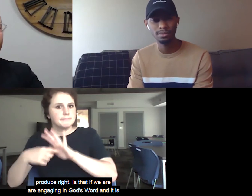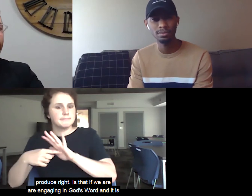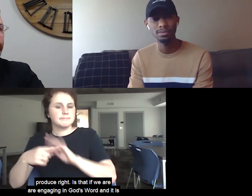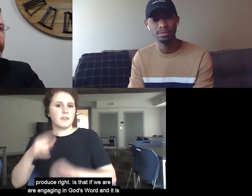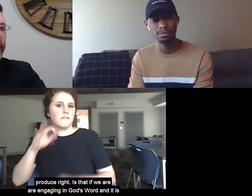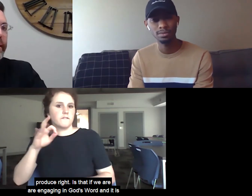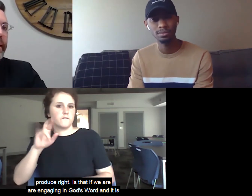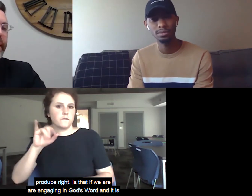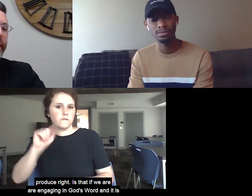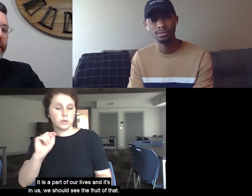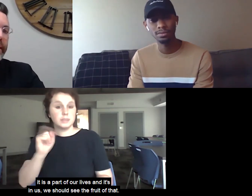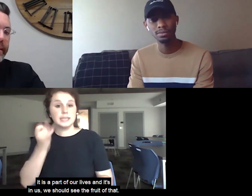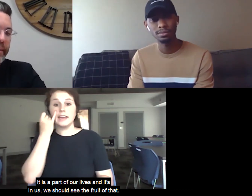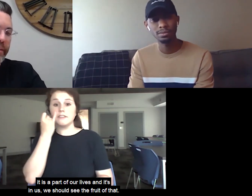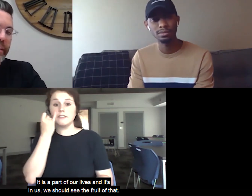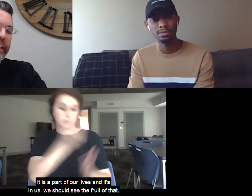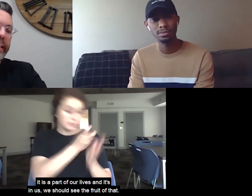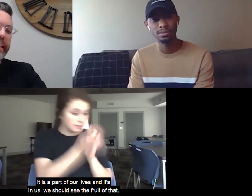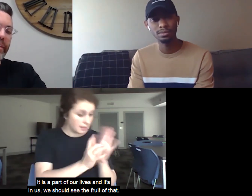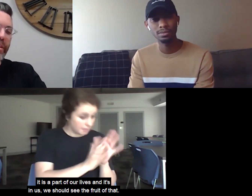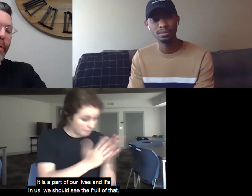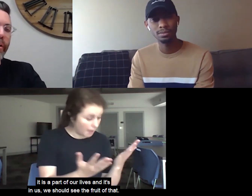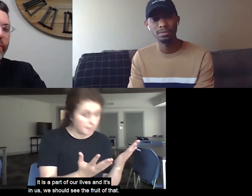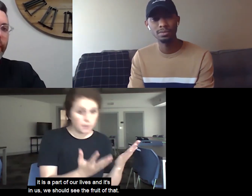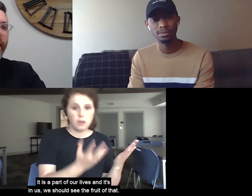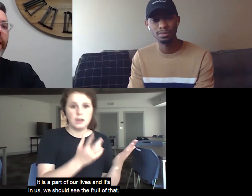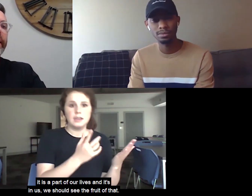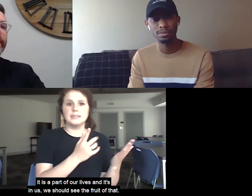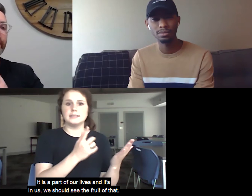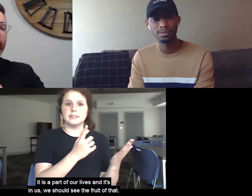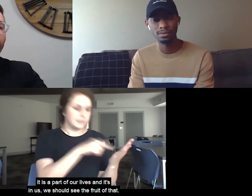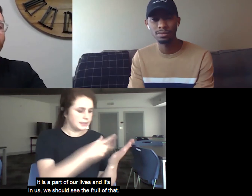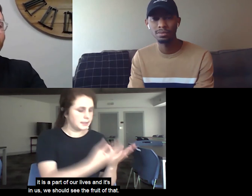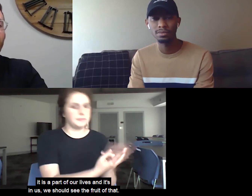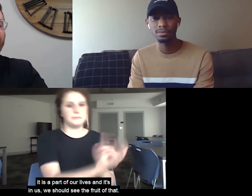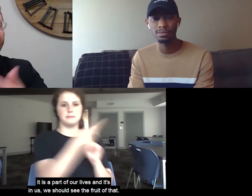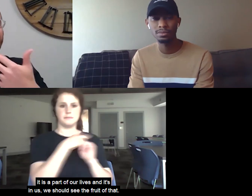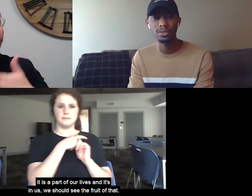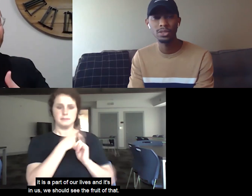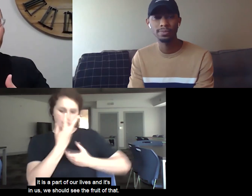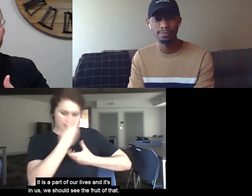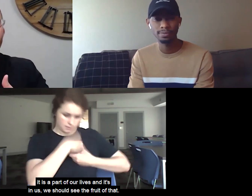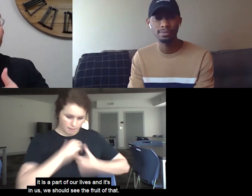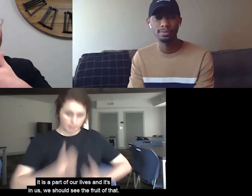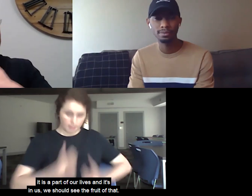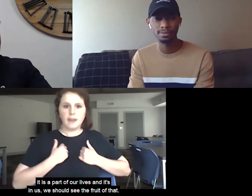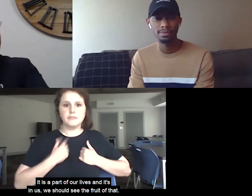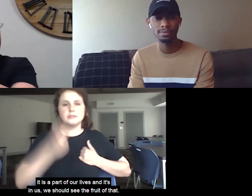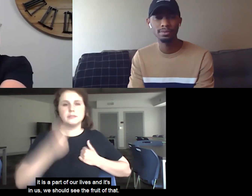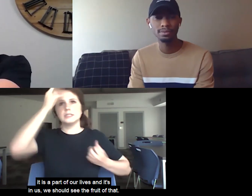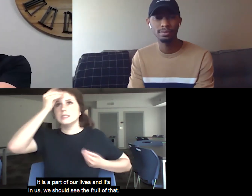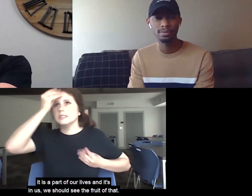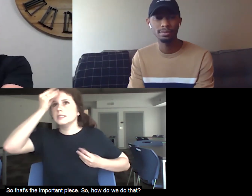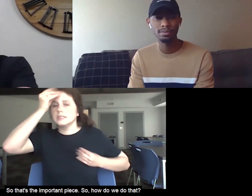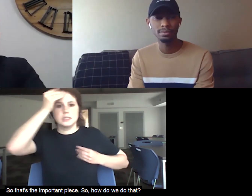God's word, and it is a part of our lives, and it's in us, we should